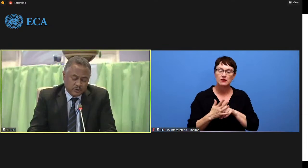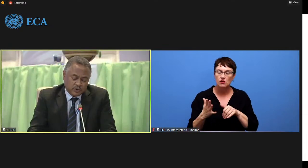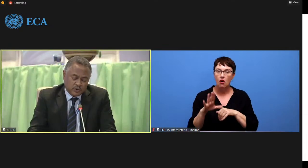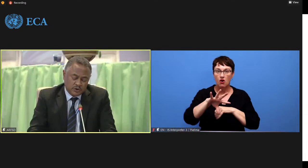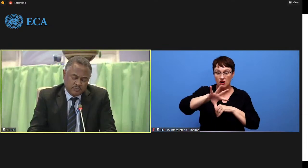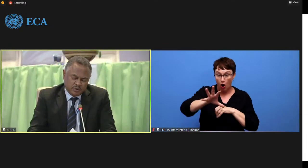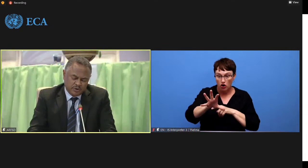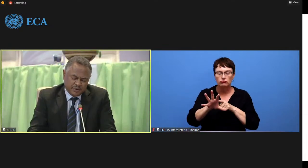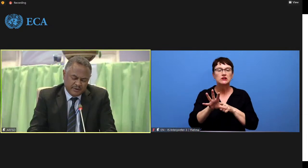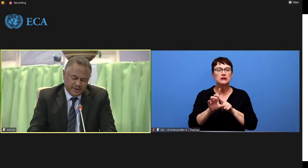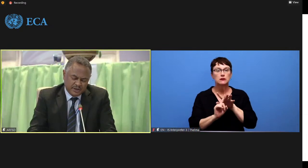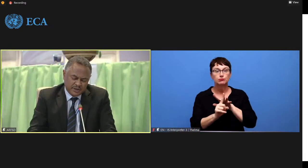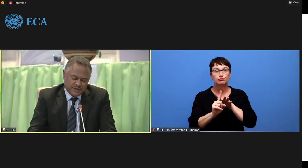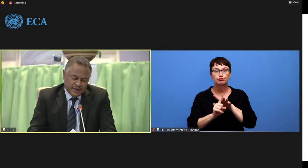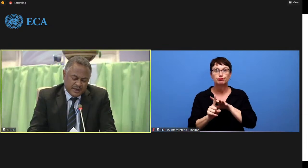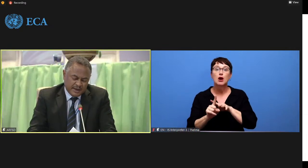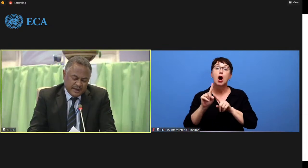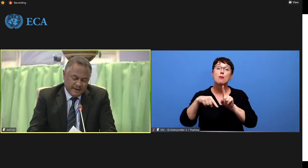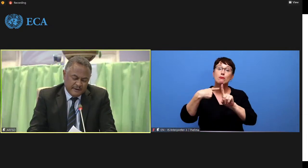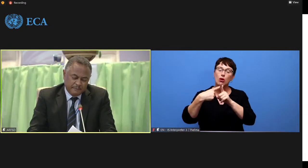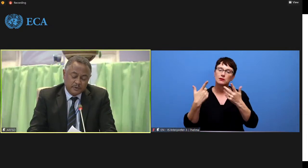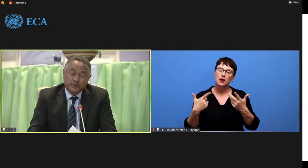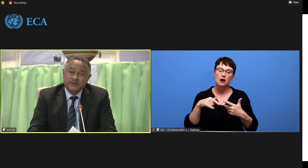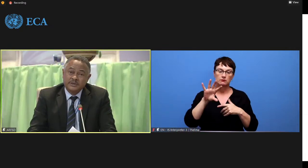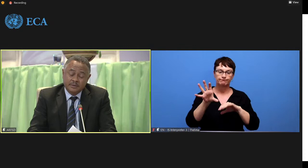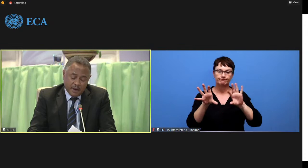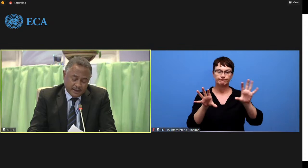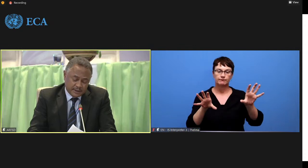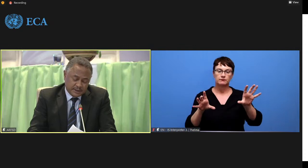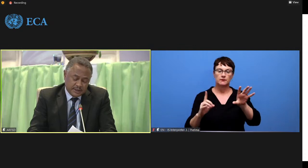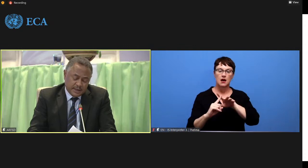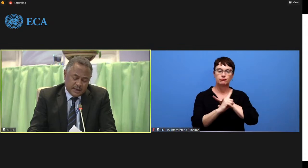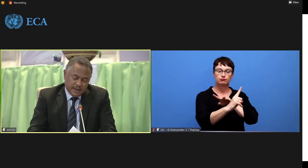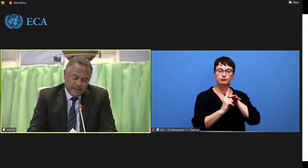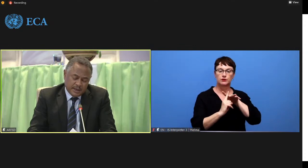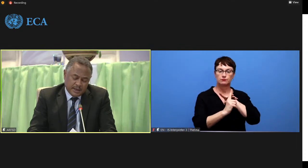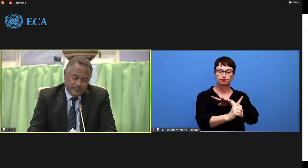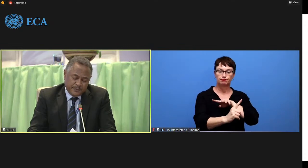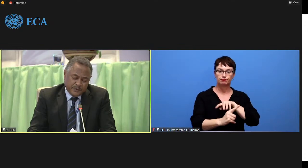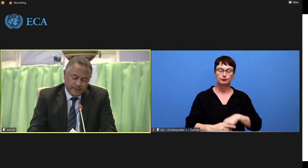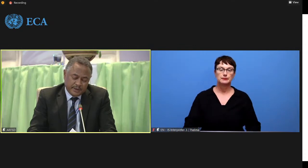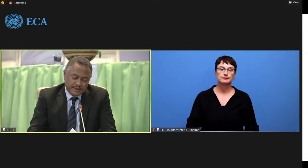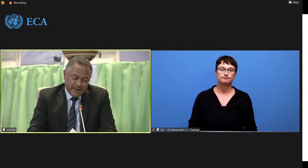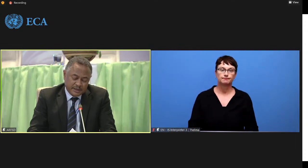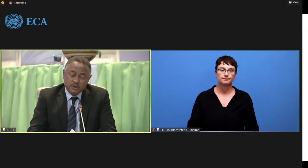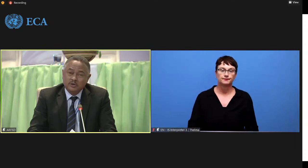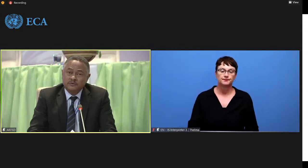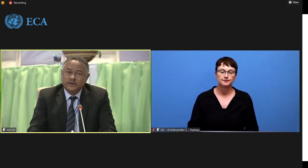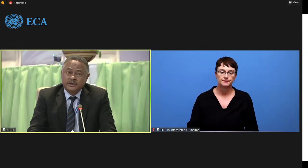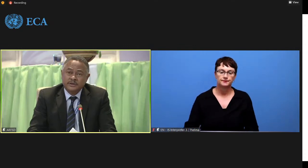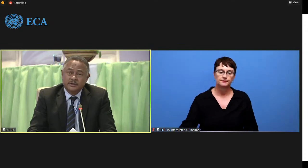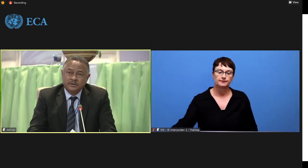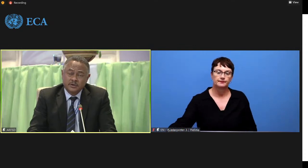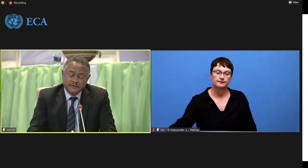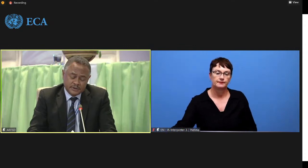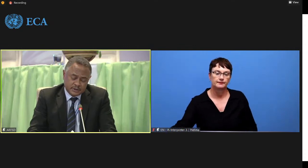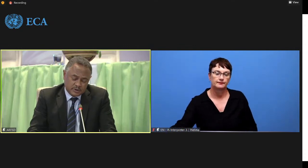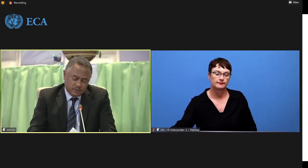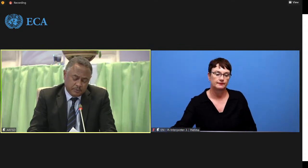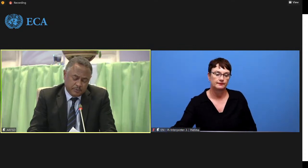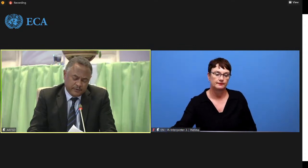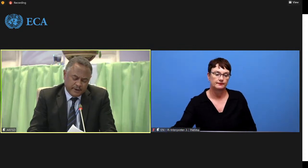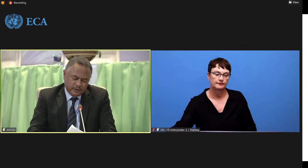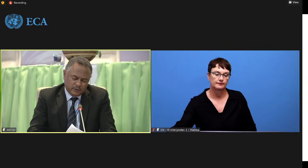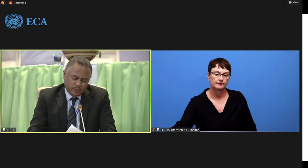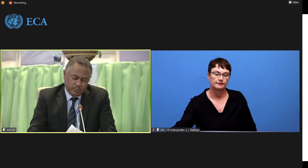but also cross-border migrations. So this demands the expansion of additional services